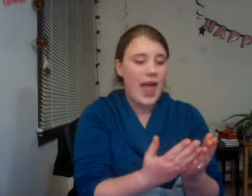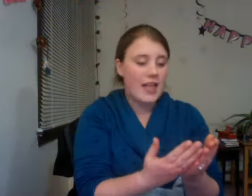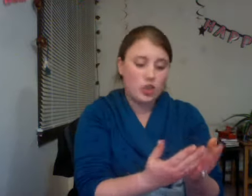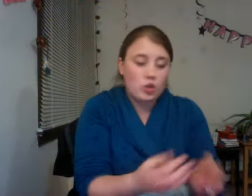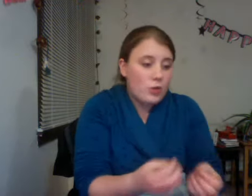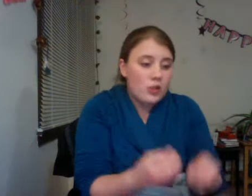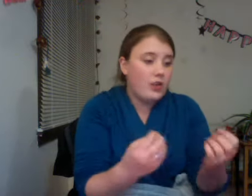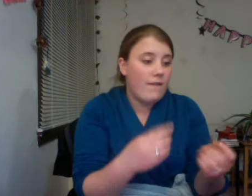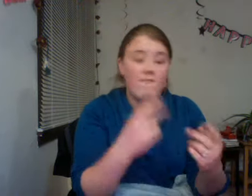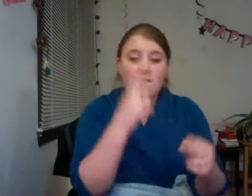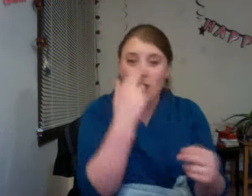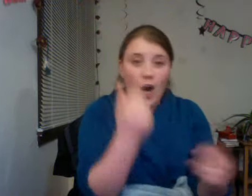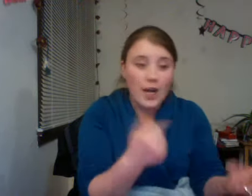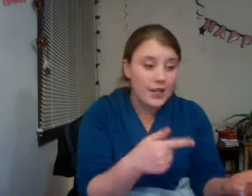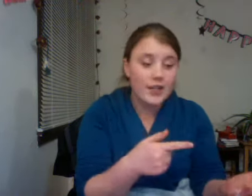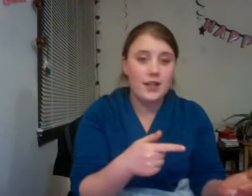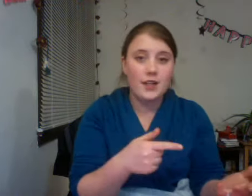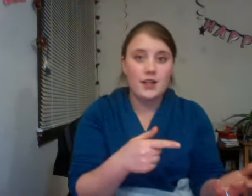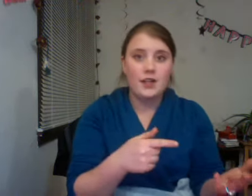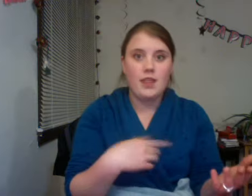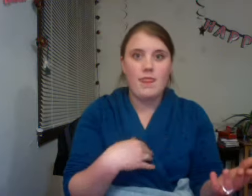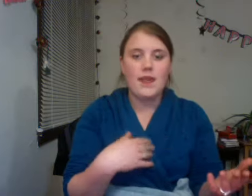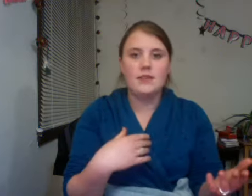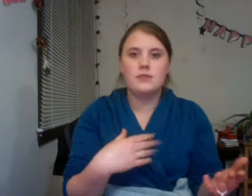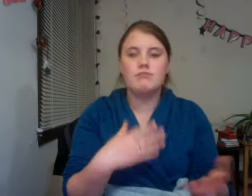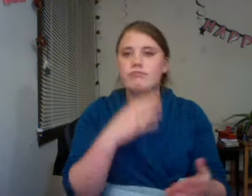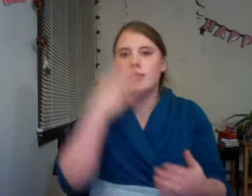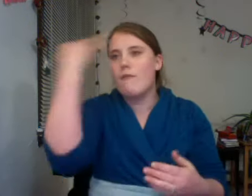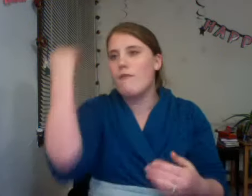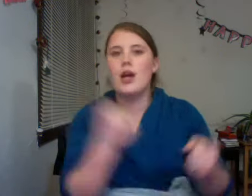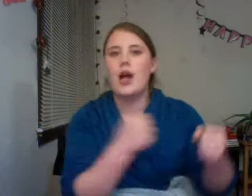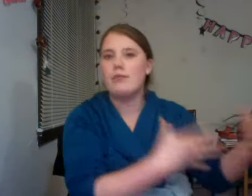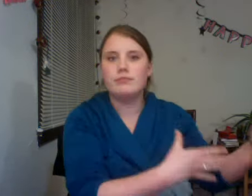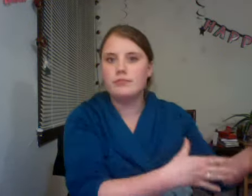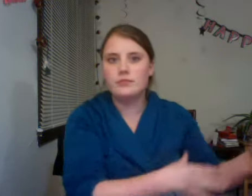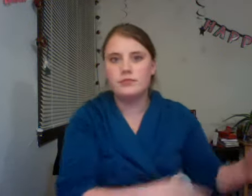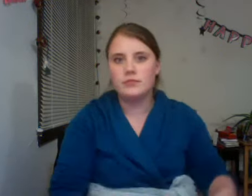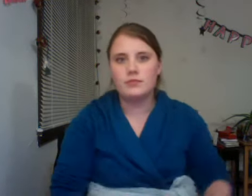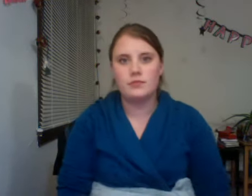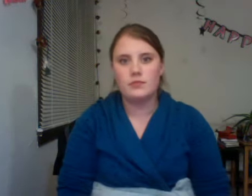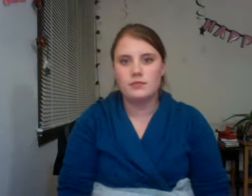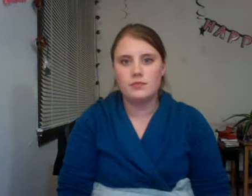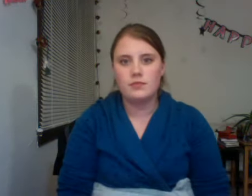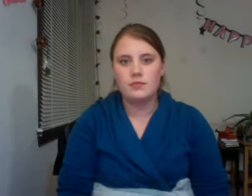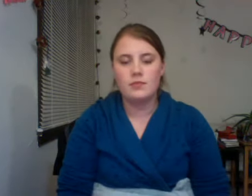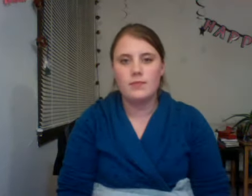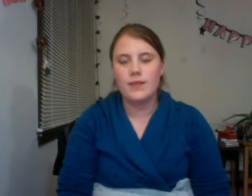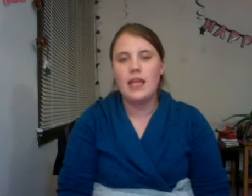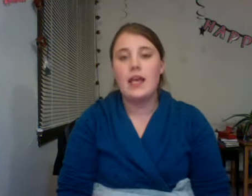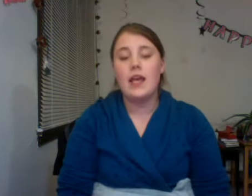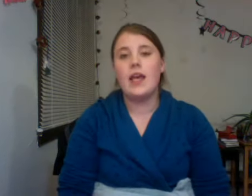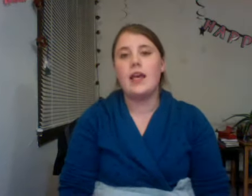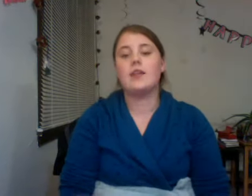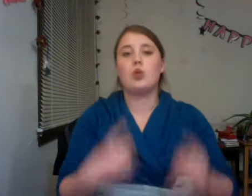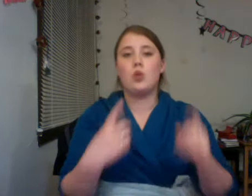unscientific. Now, another problem was that the language in their textbook